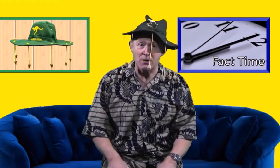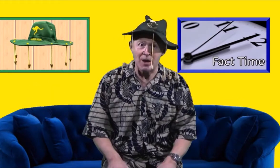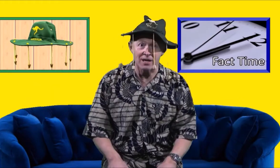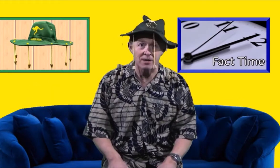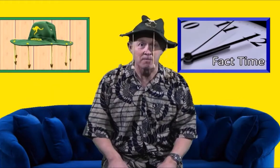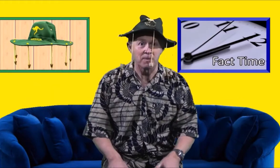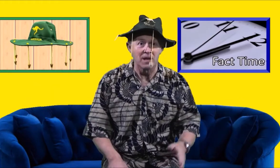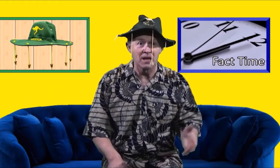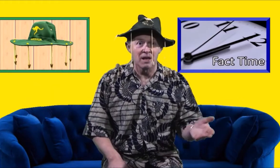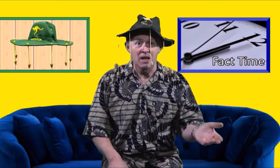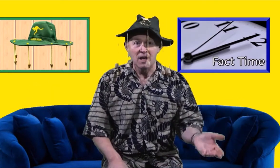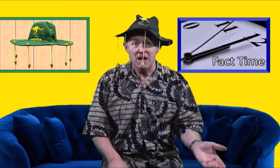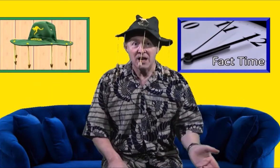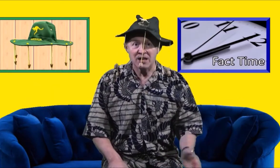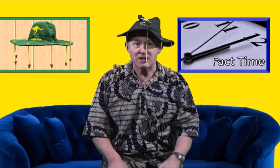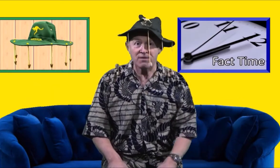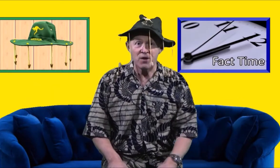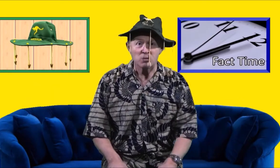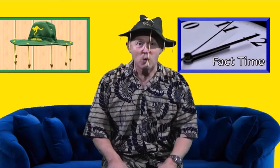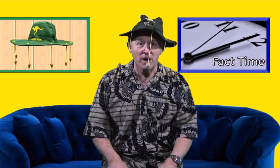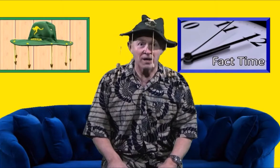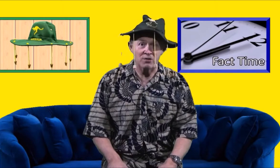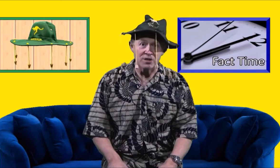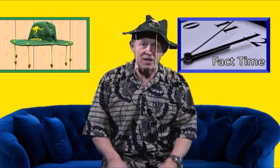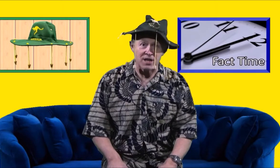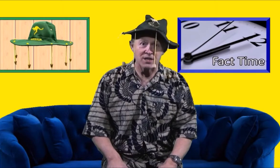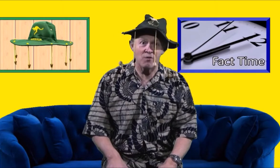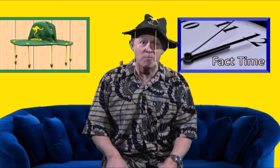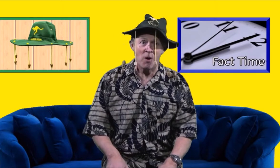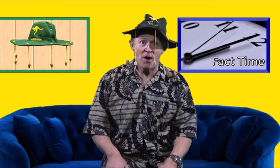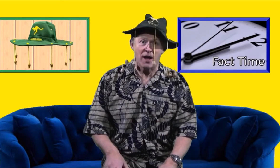end. Here's the first 100 digits of pi.